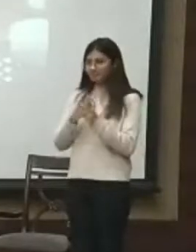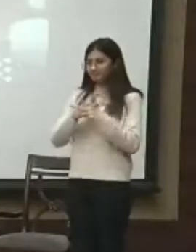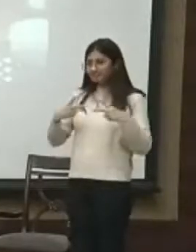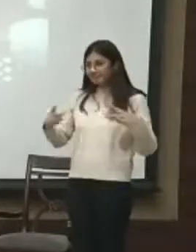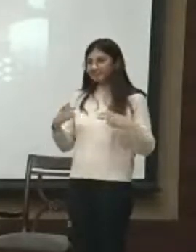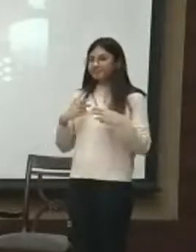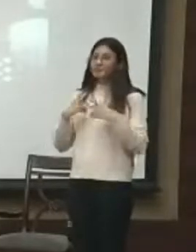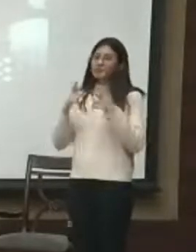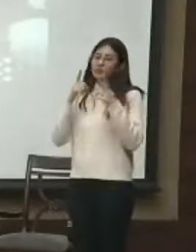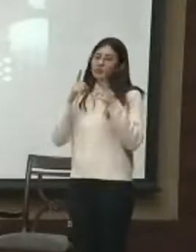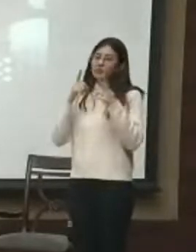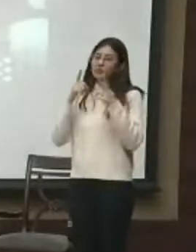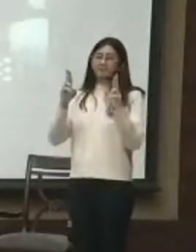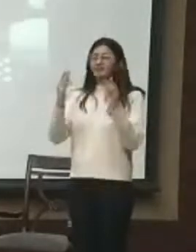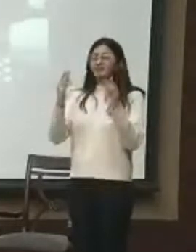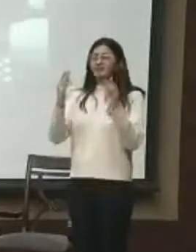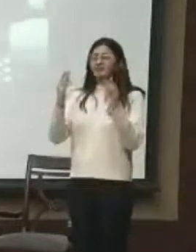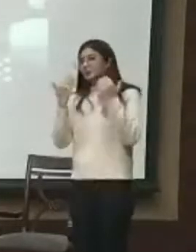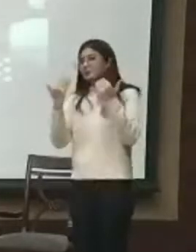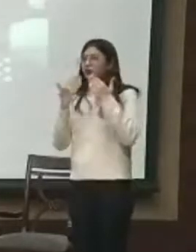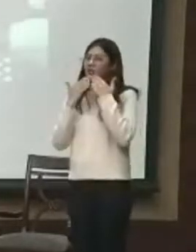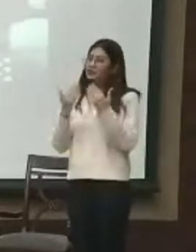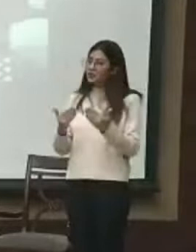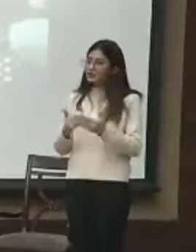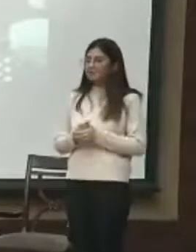we look for your continuous support.